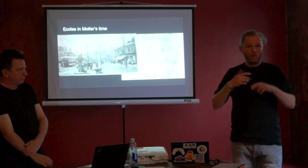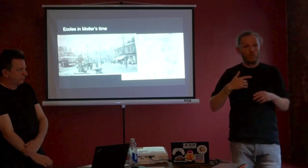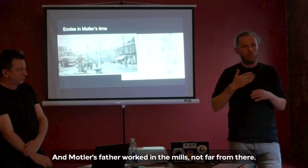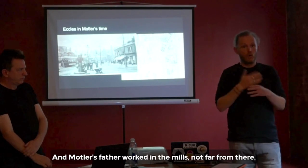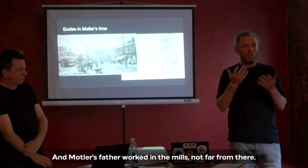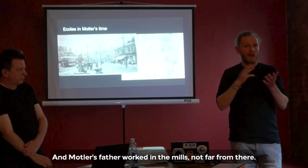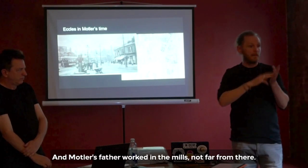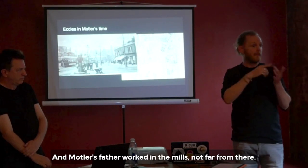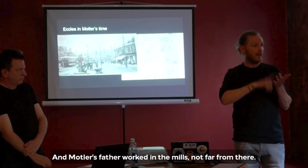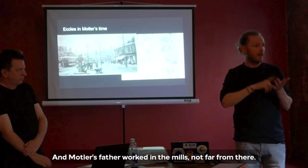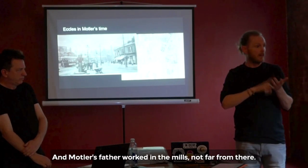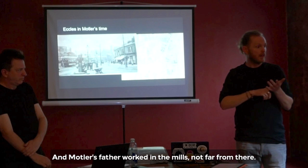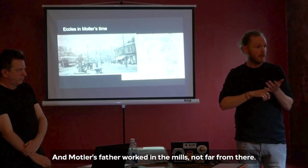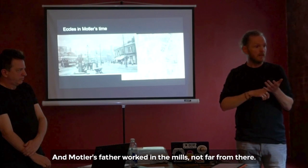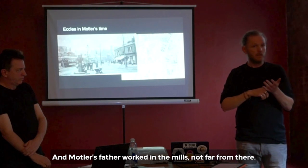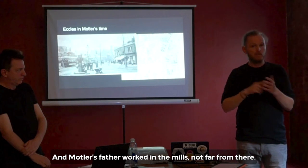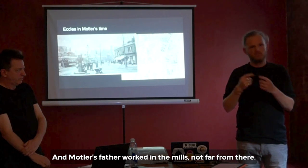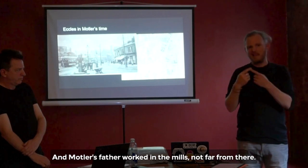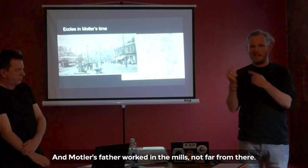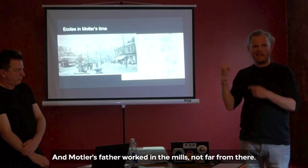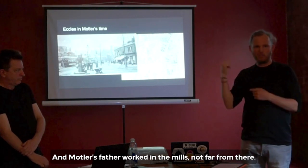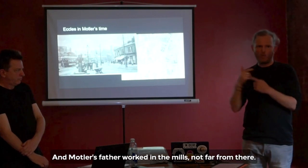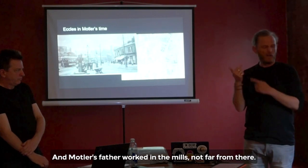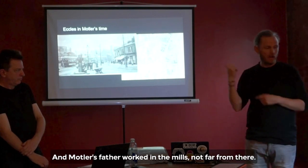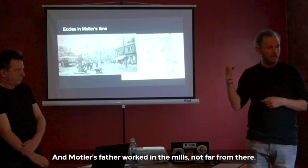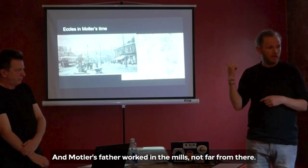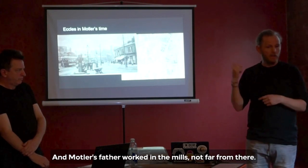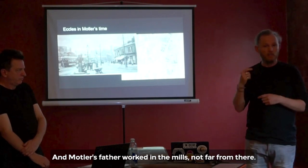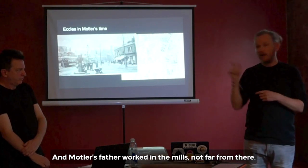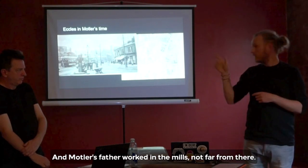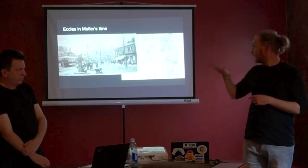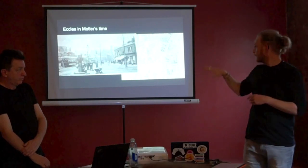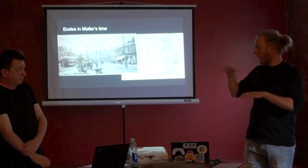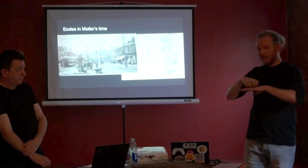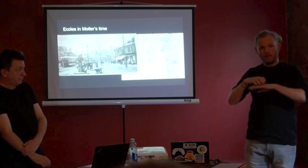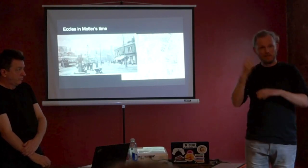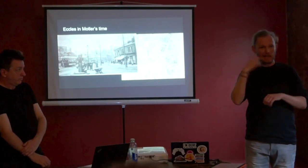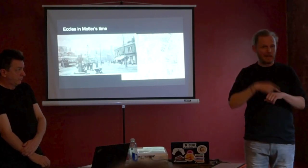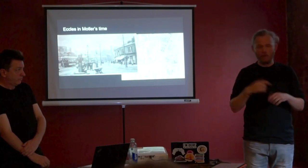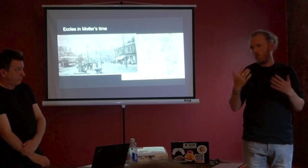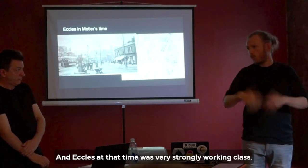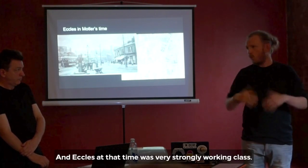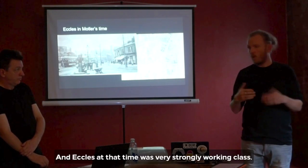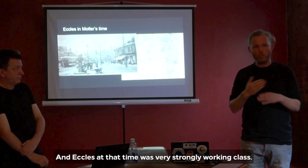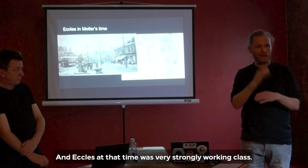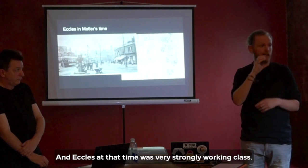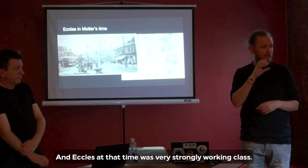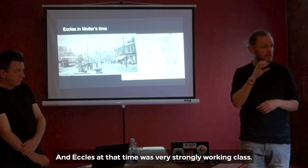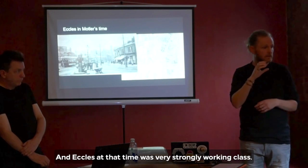and so his father worked in the mills, not far from there. And Eccles at that time